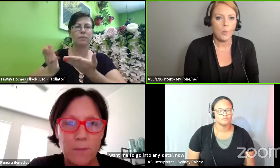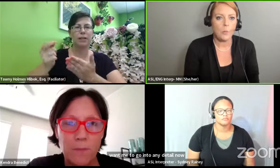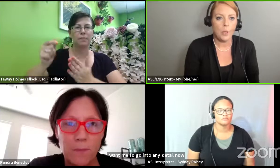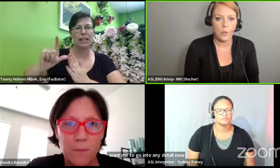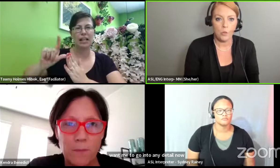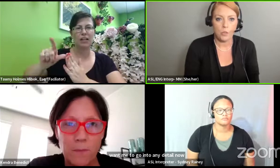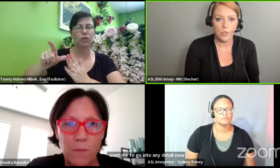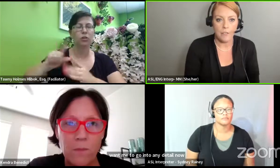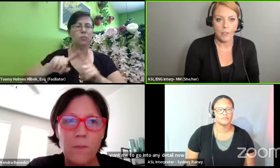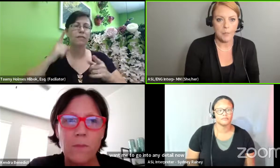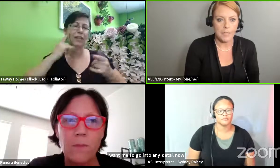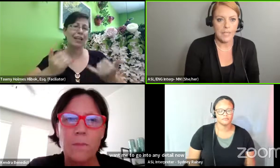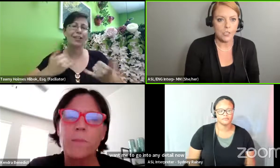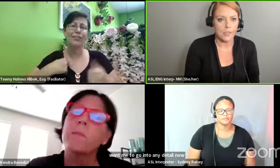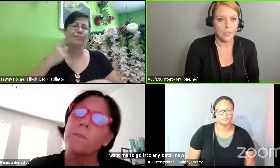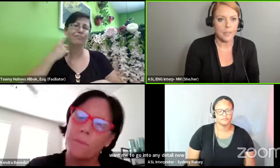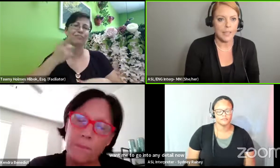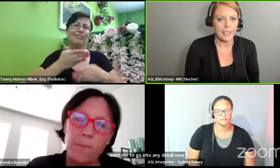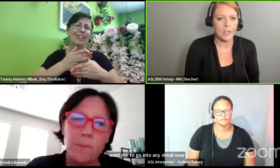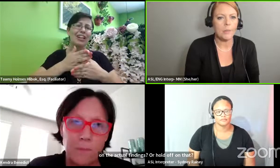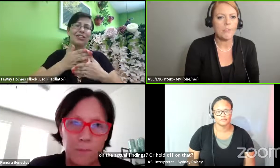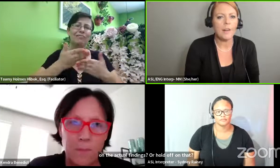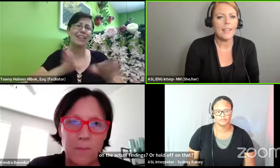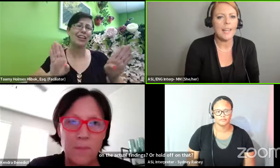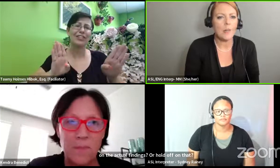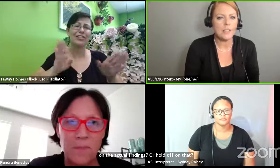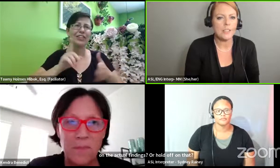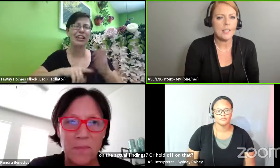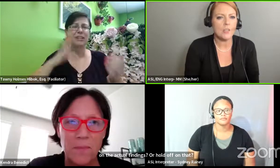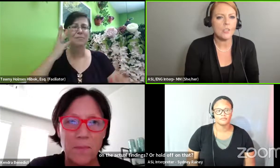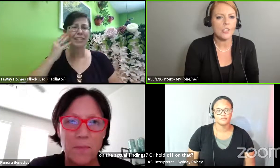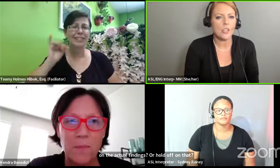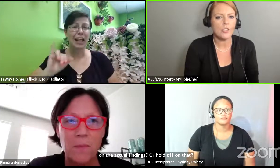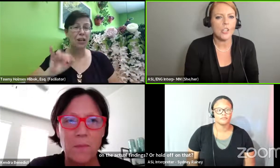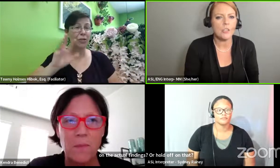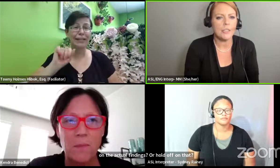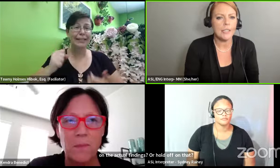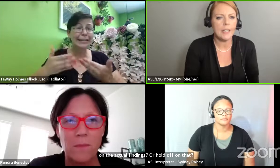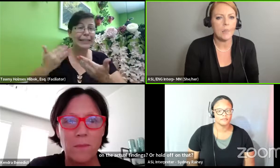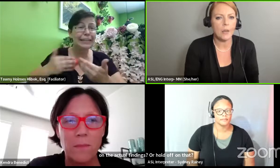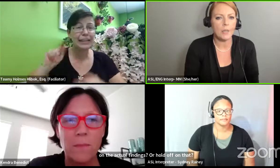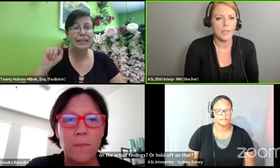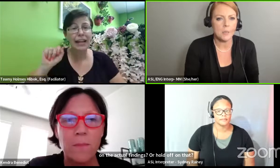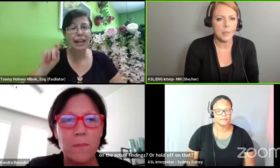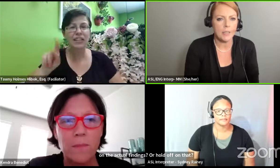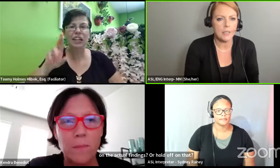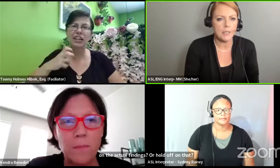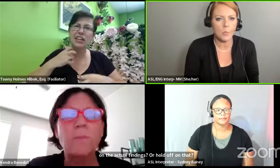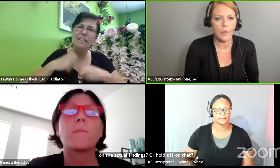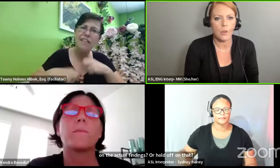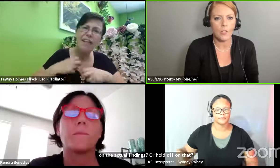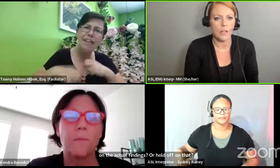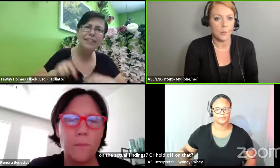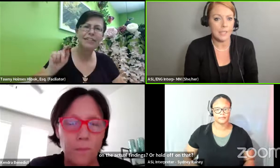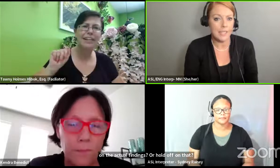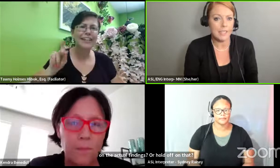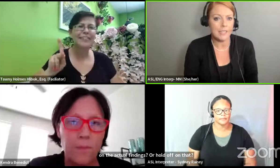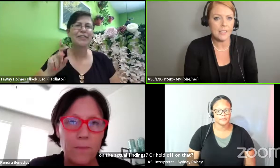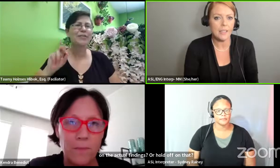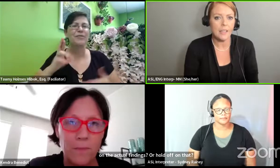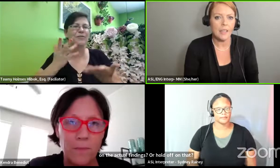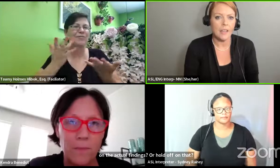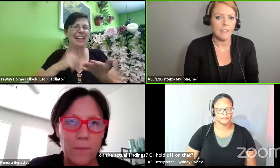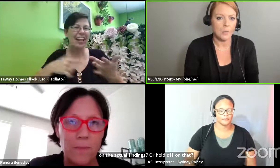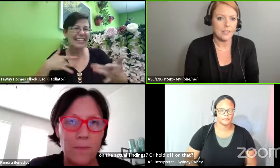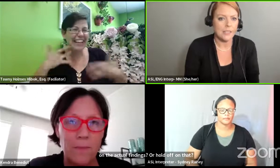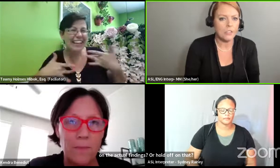Sure, I will be going through the draft recommendations a little bit later, but for right now, I'd just like you to share generally about your experience, whether or not it was